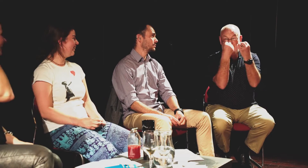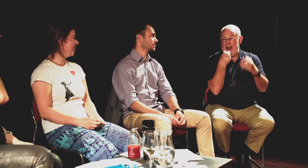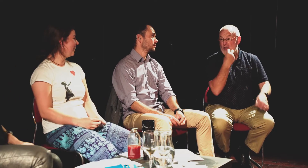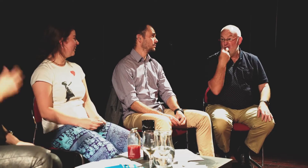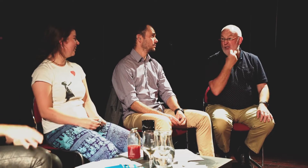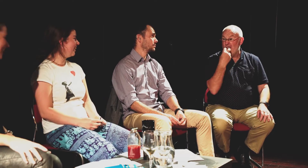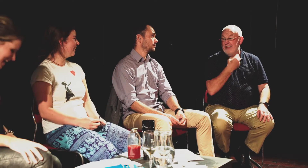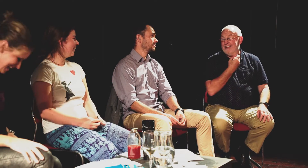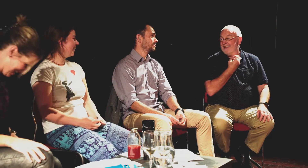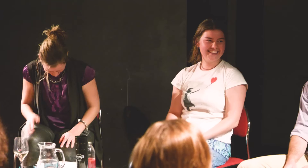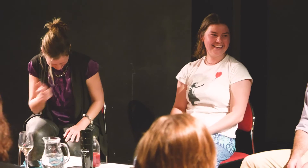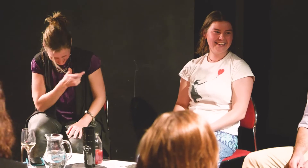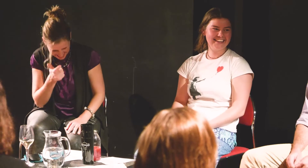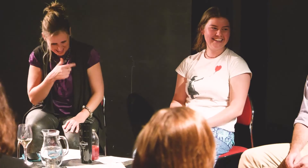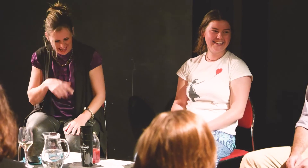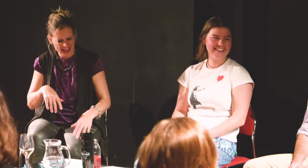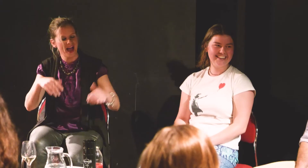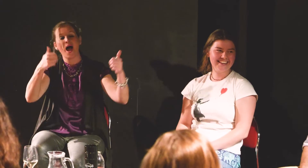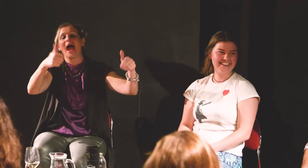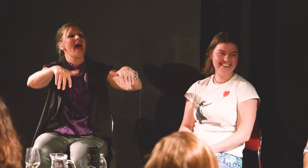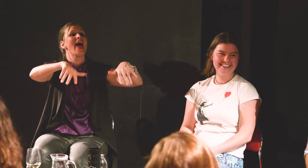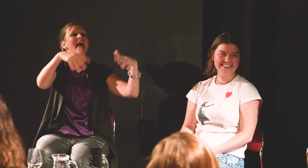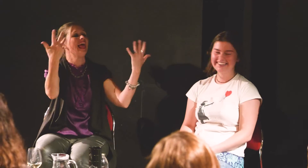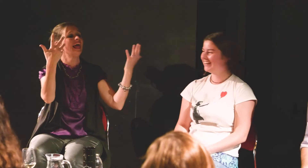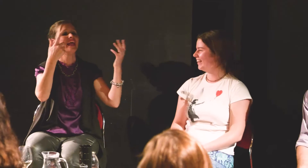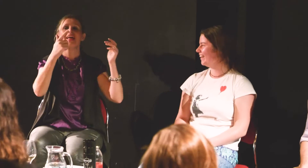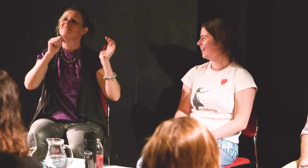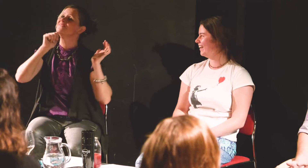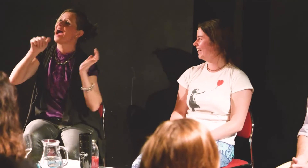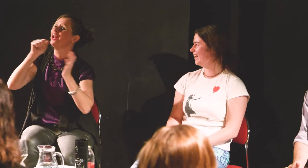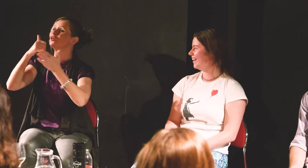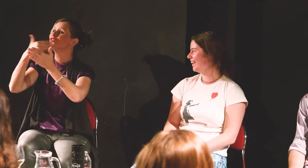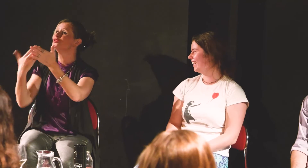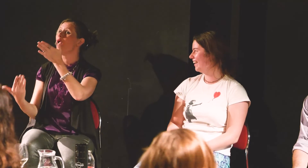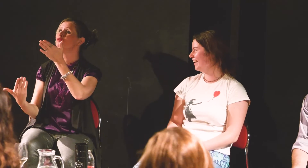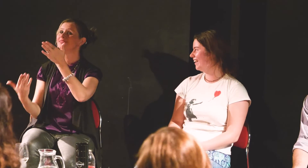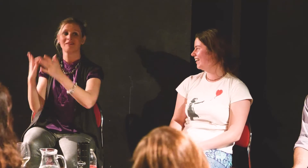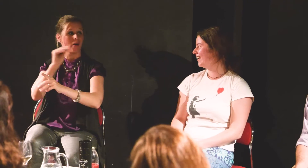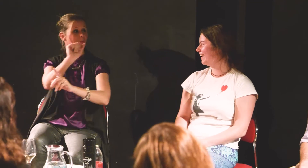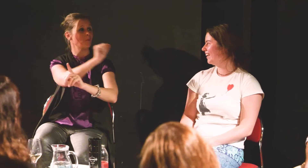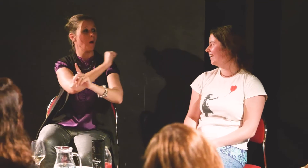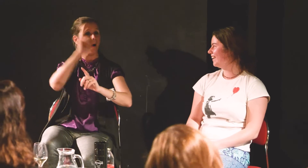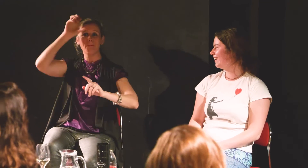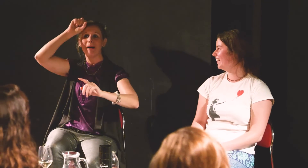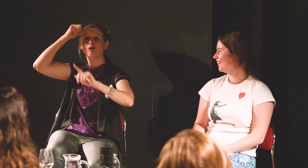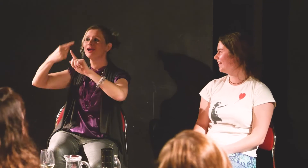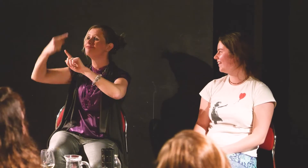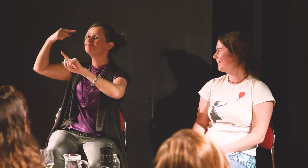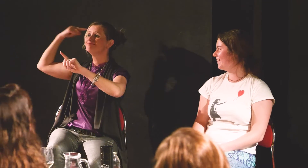The teacher told me I had a beautiful voice, so I'm assuming it's pretty good. Any funny stories,